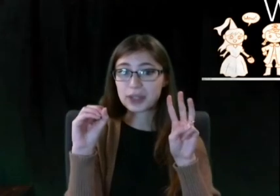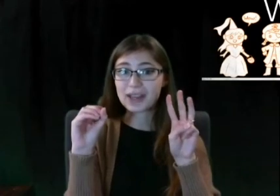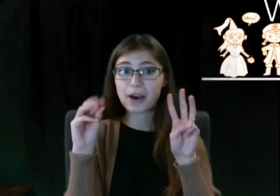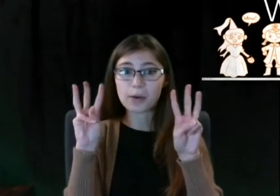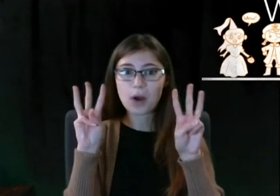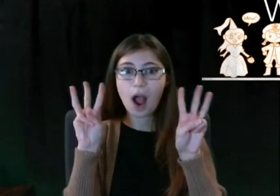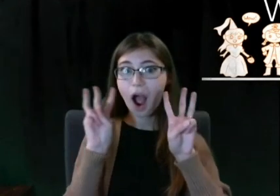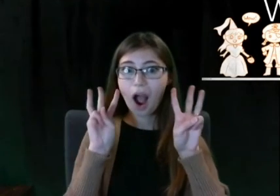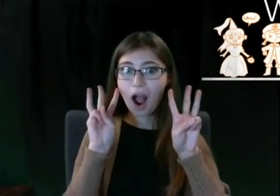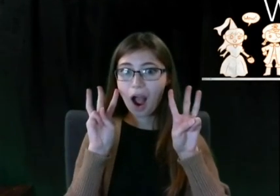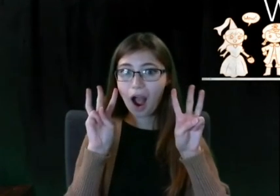O.